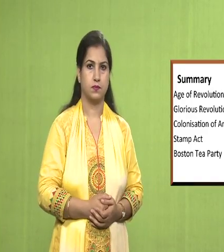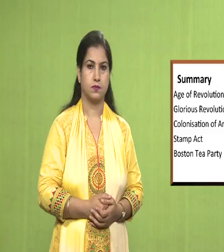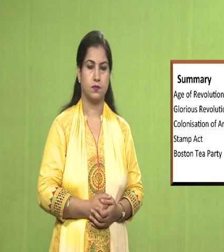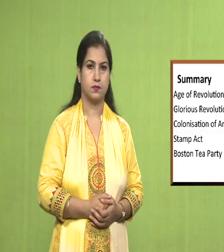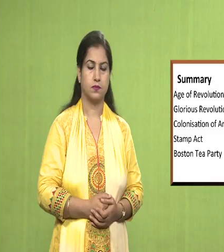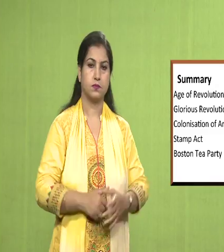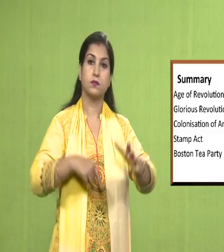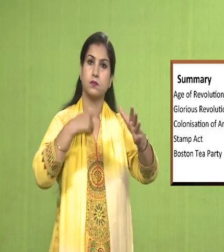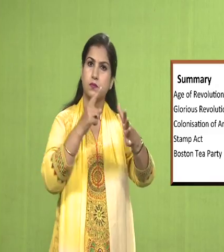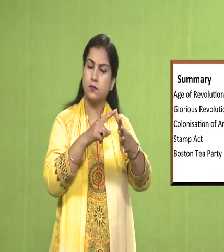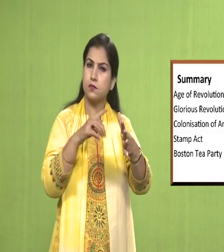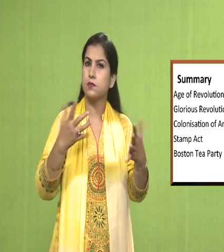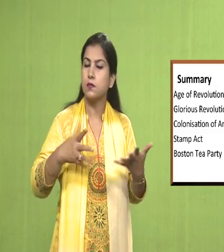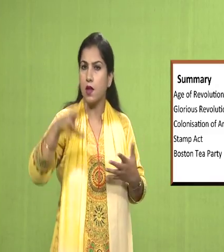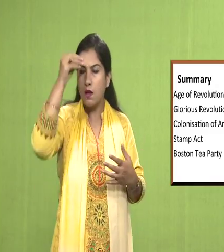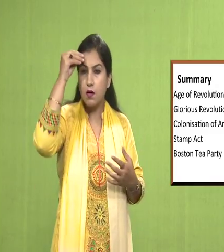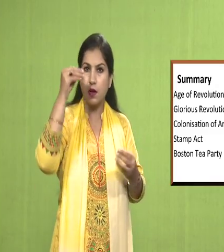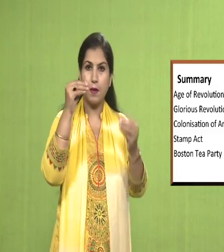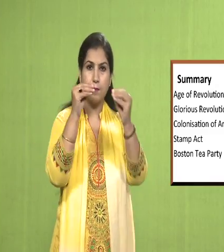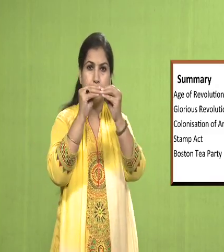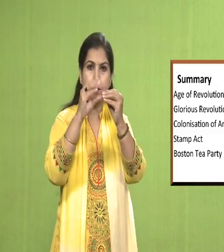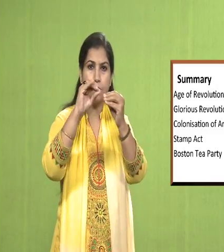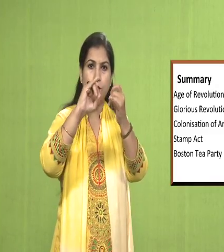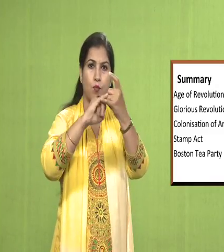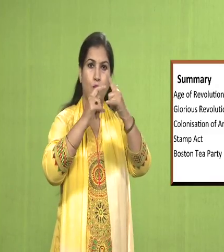We learned the incident of Boston Tea Party.